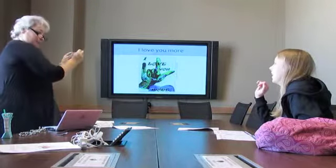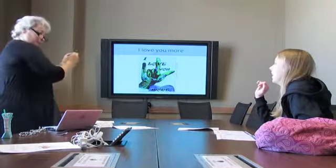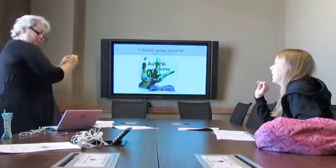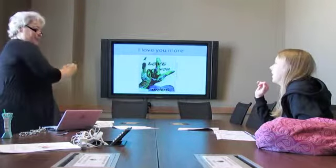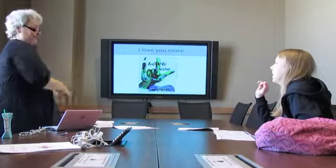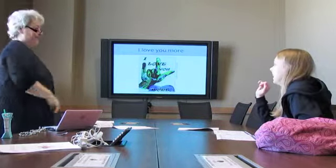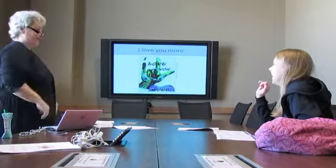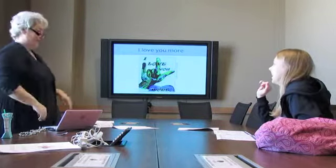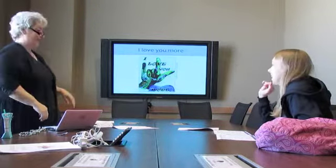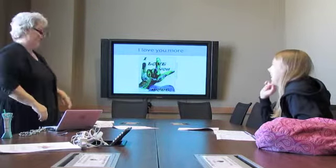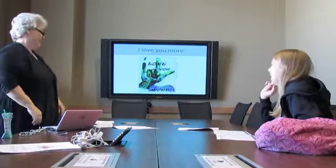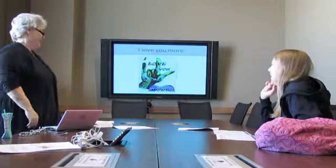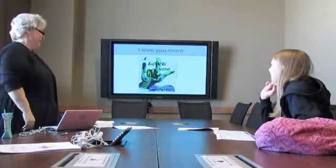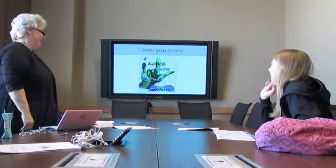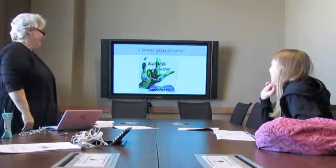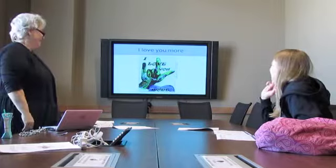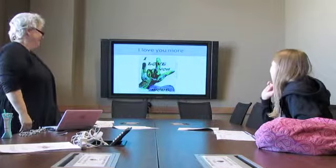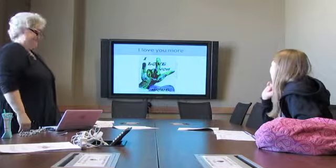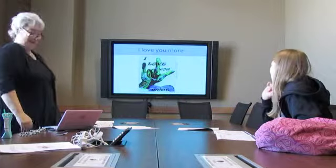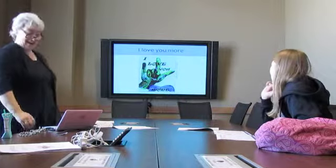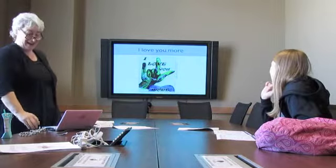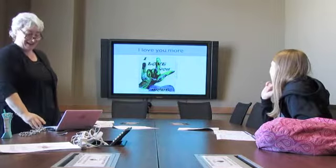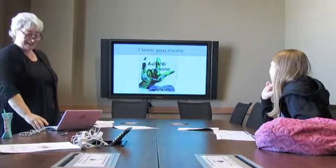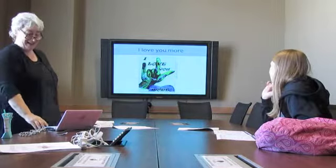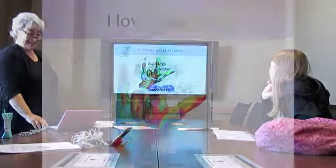more. Get in that.